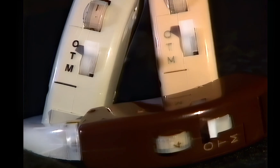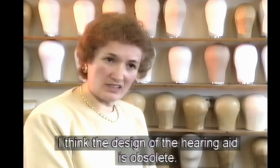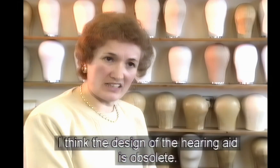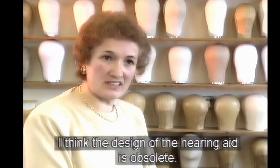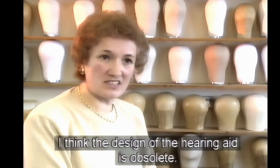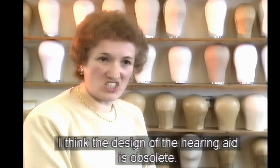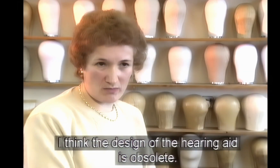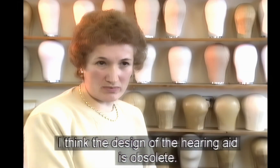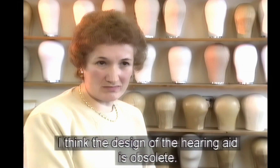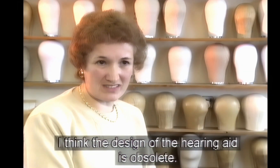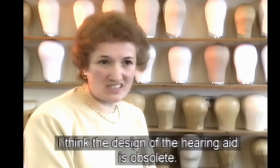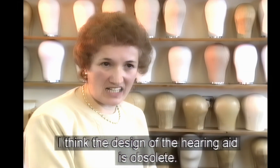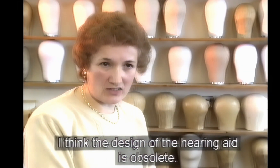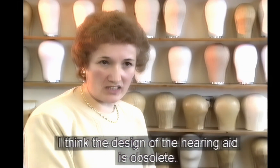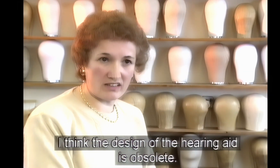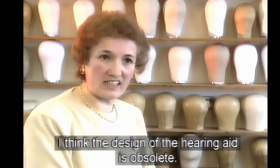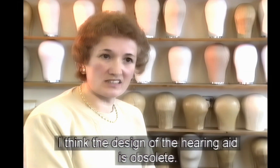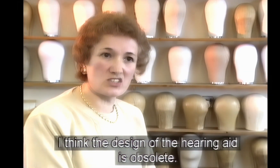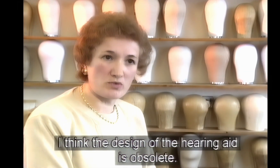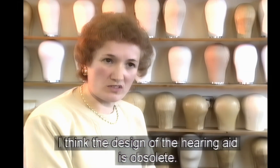I think the shape, the design of the hearing aid is obsolete.